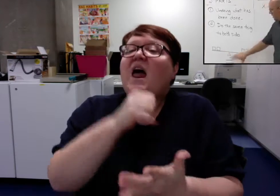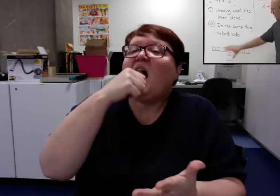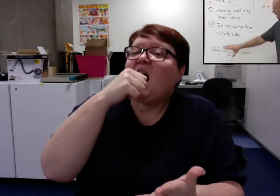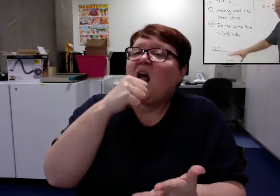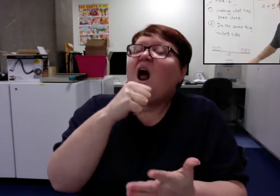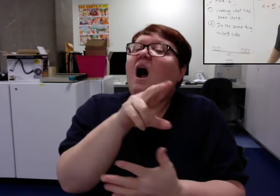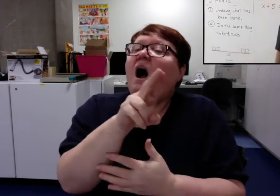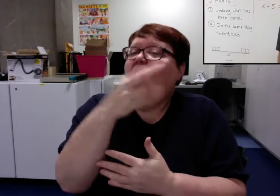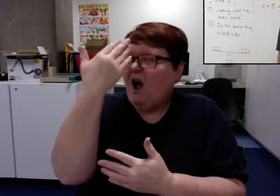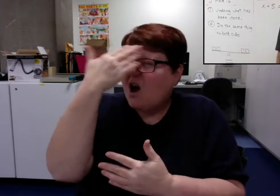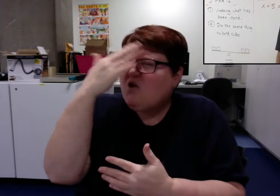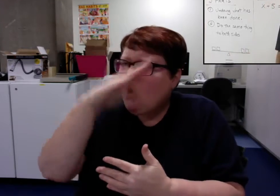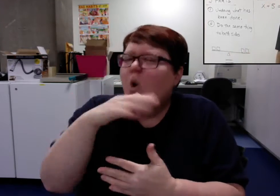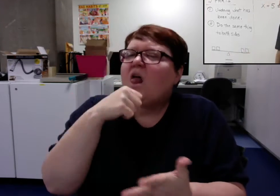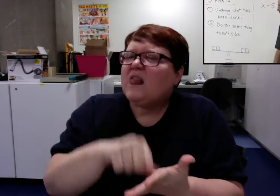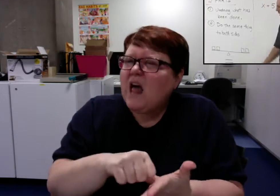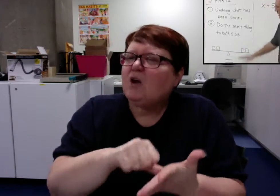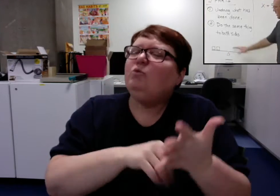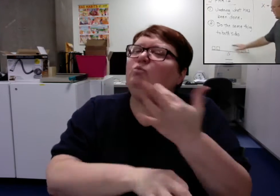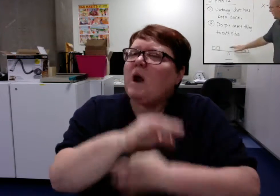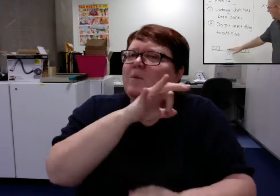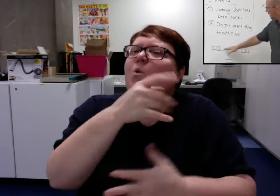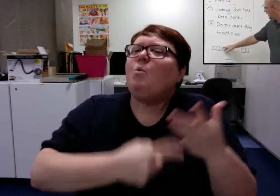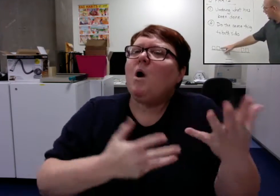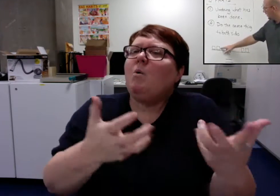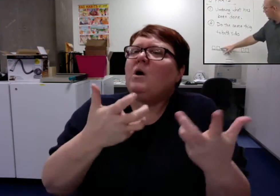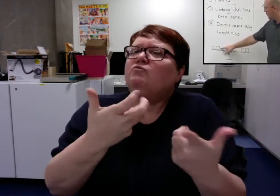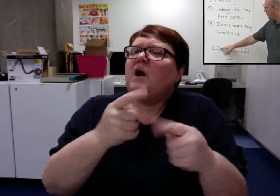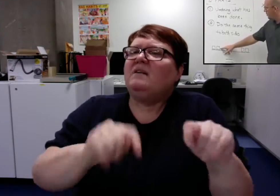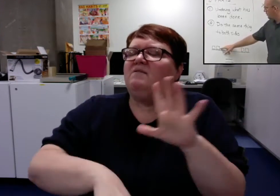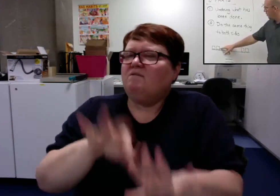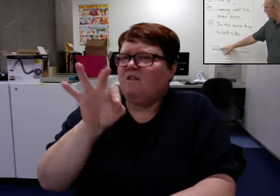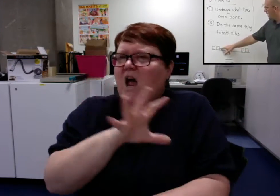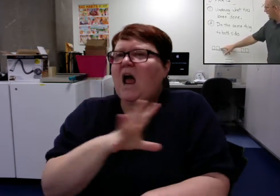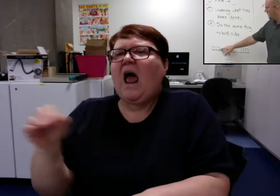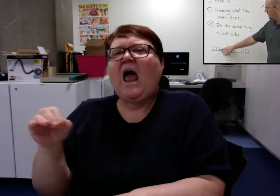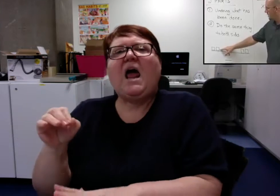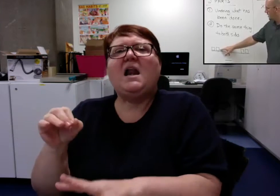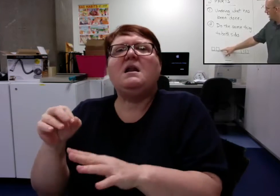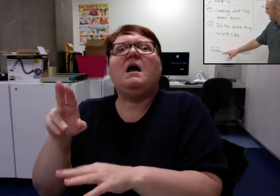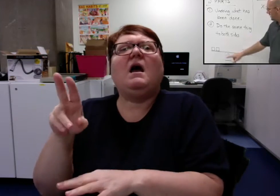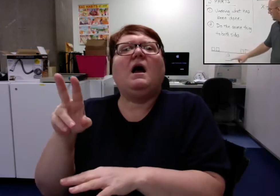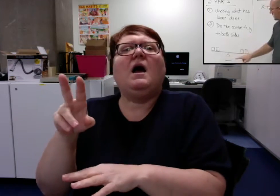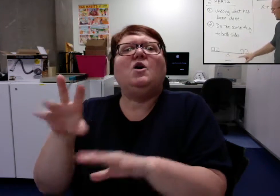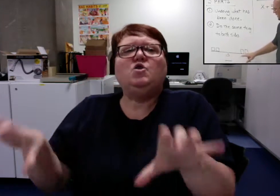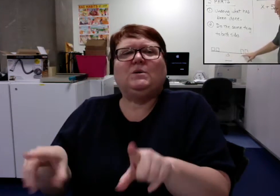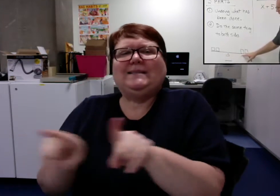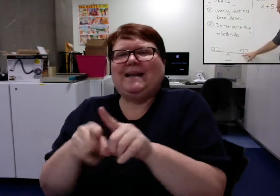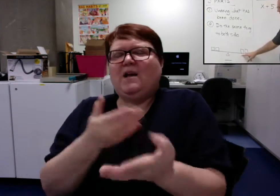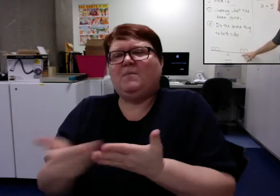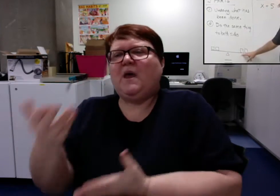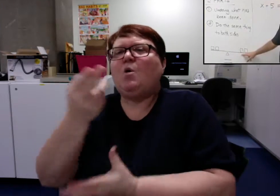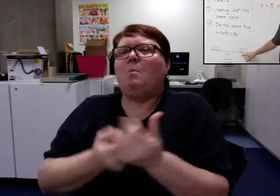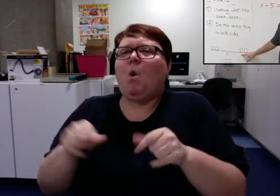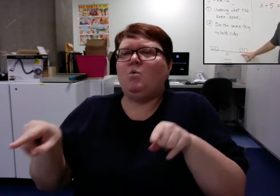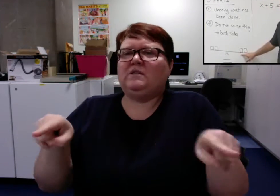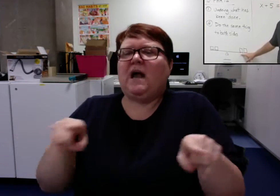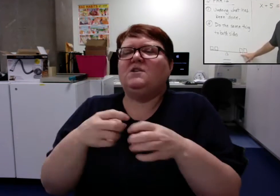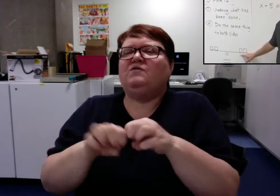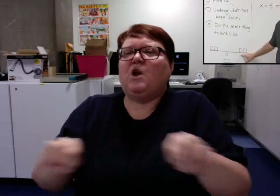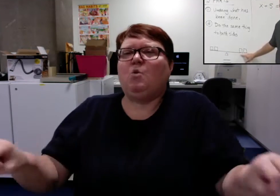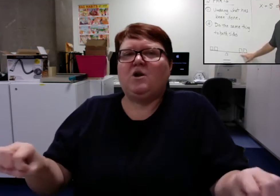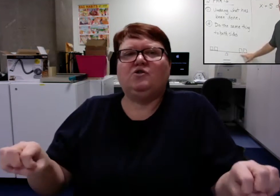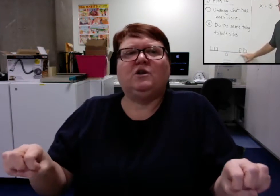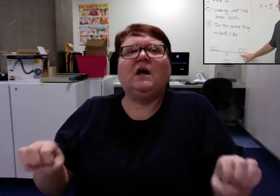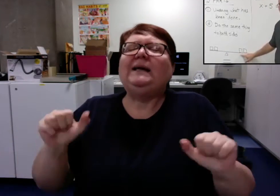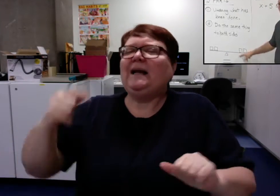the same always on both sides. Meaning, if I were to remove one box from this side of the teeter-totter, I would have to remove a